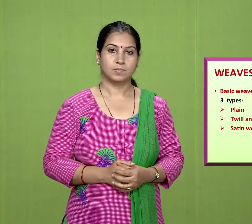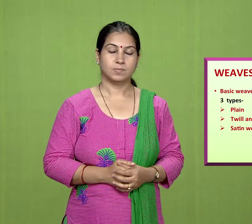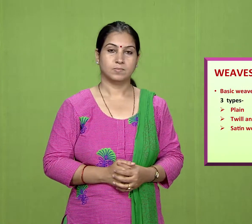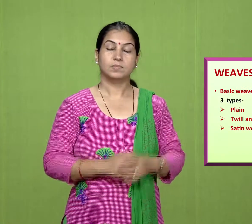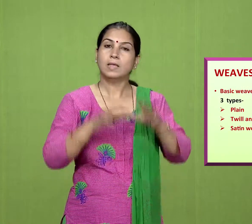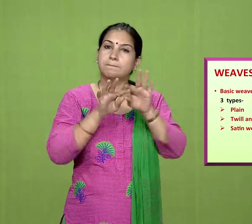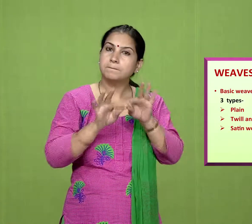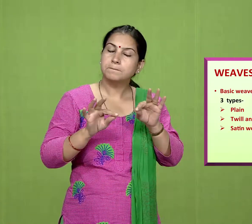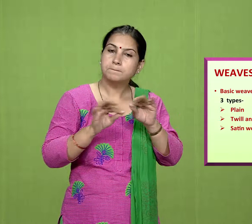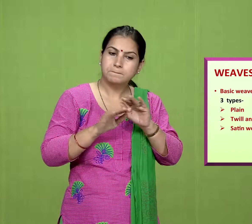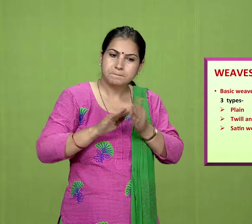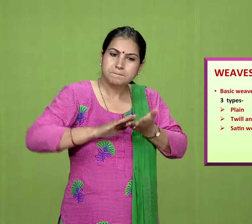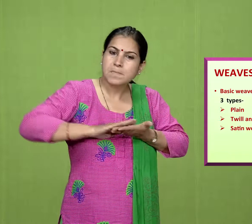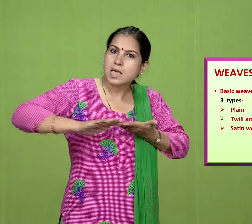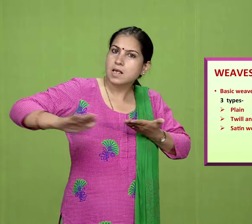plain weaves,